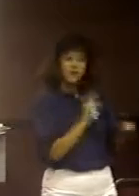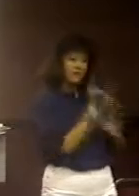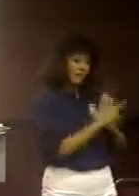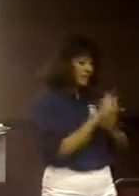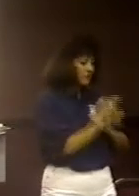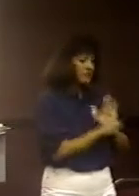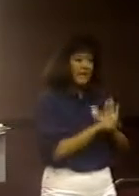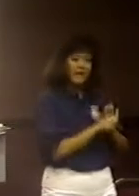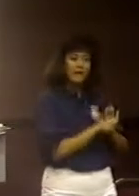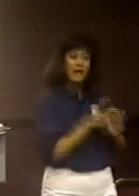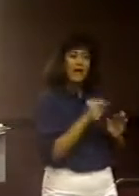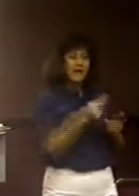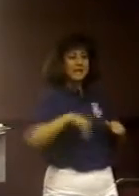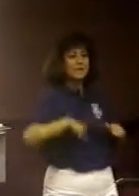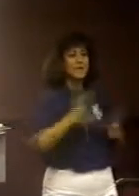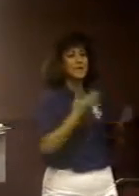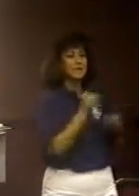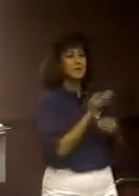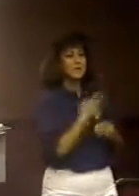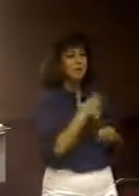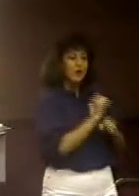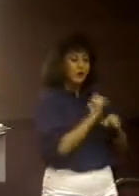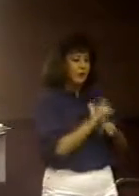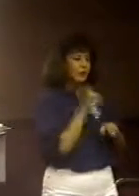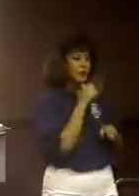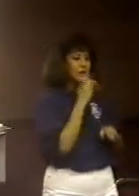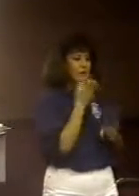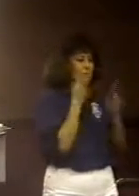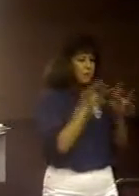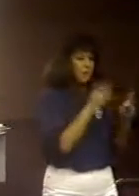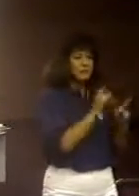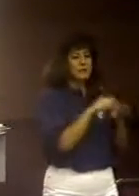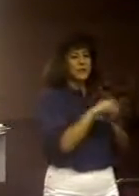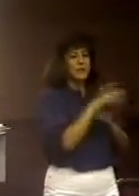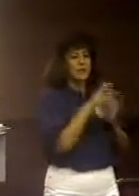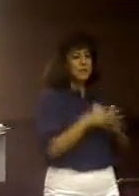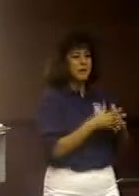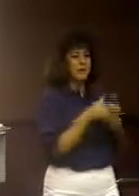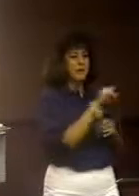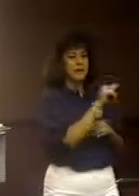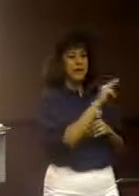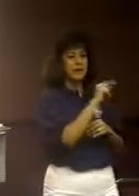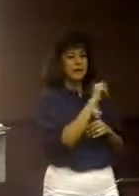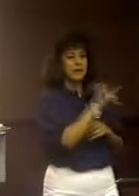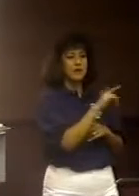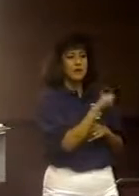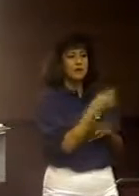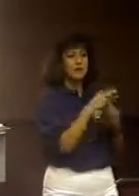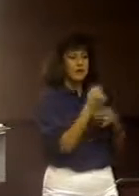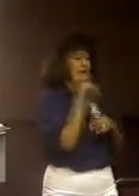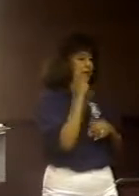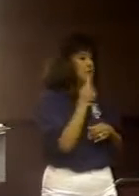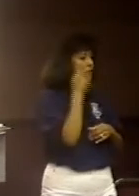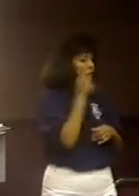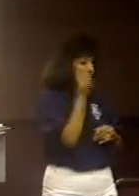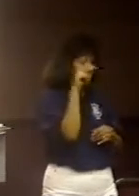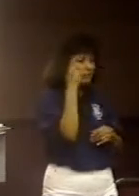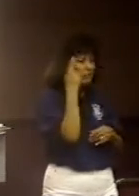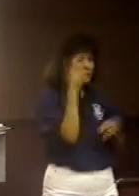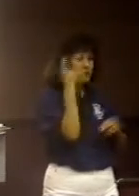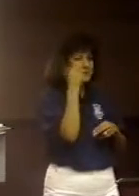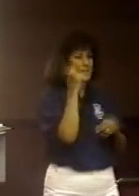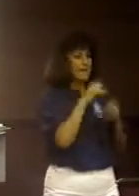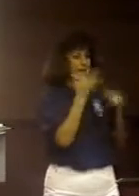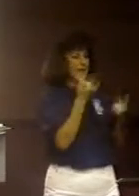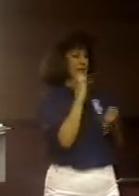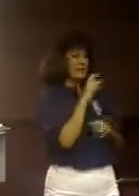videotape, and yet here's my work not being published in the American Annals of the Deaf for political reasons, and he's, you know,